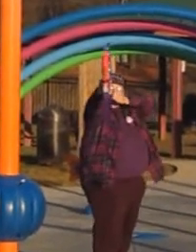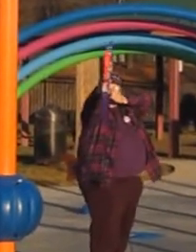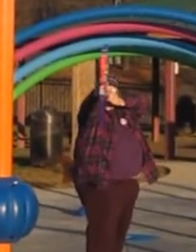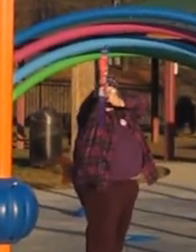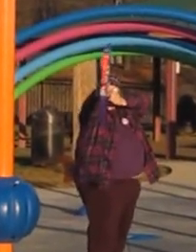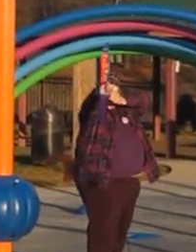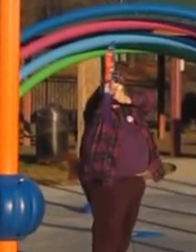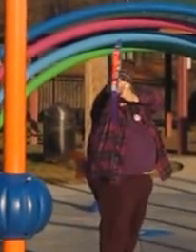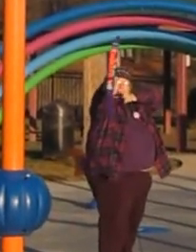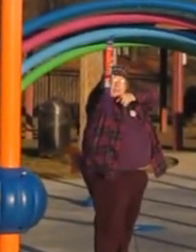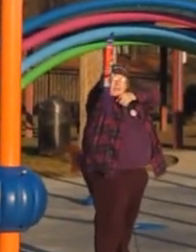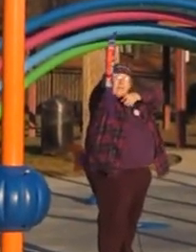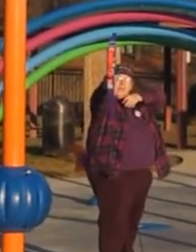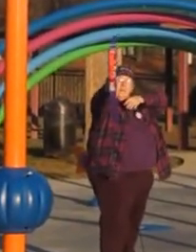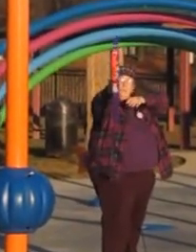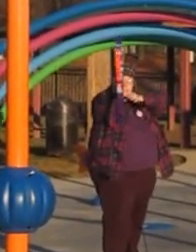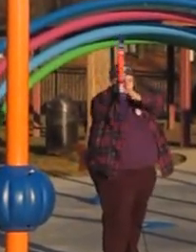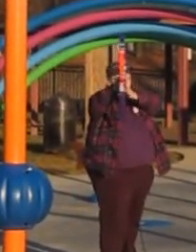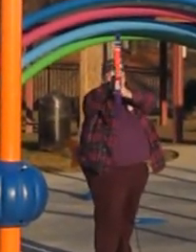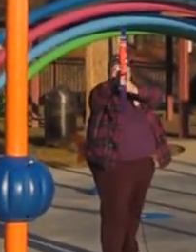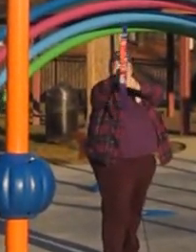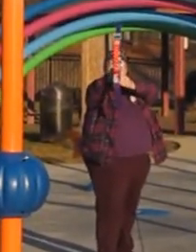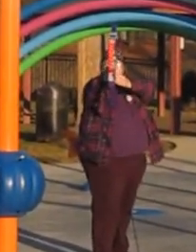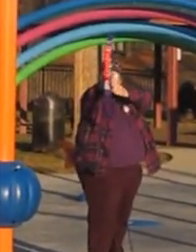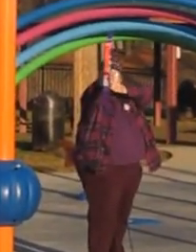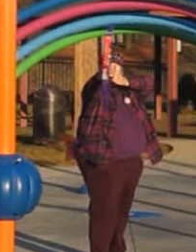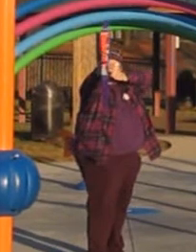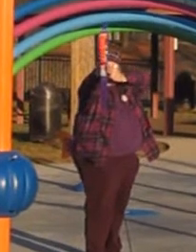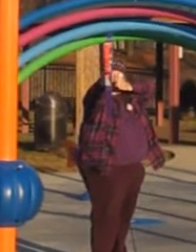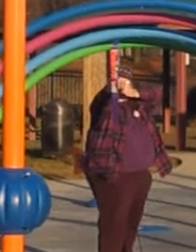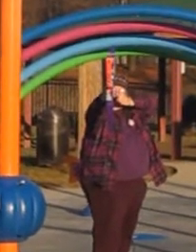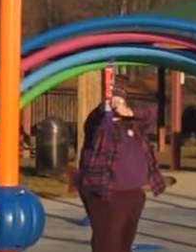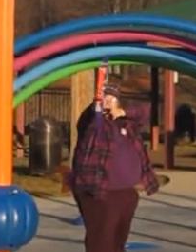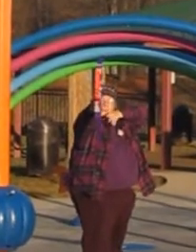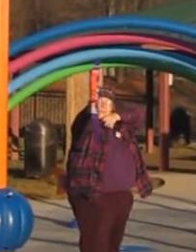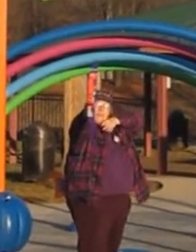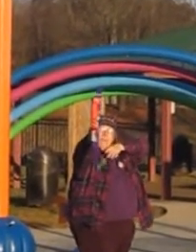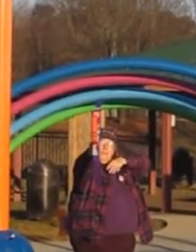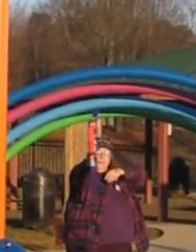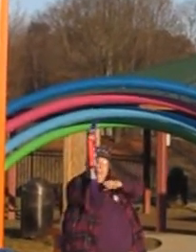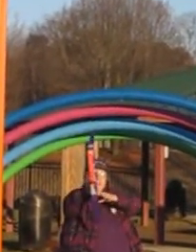That one.